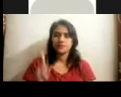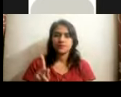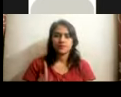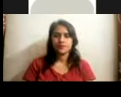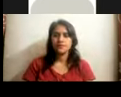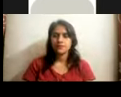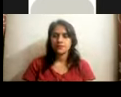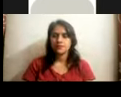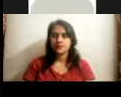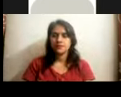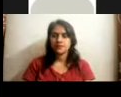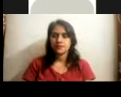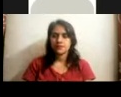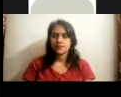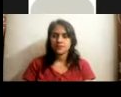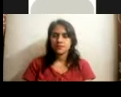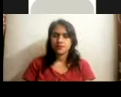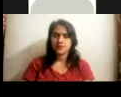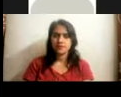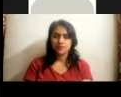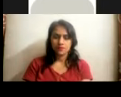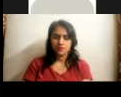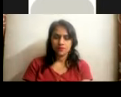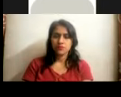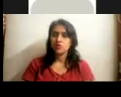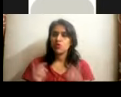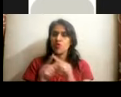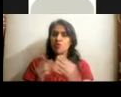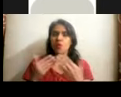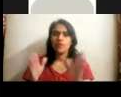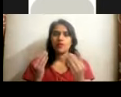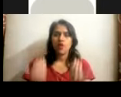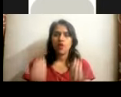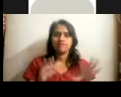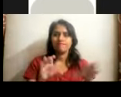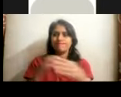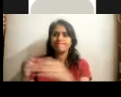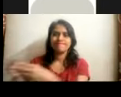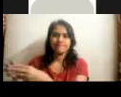questions? Yeah. So I'll open the rooms now. Okay, thank you.